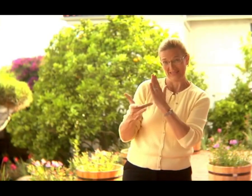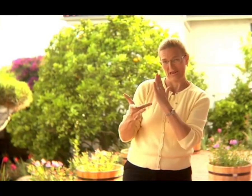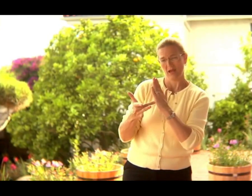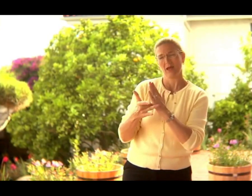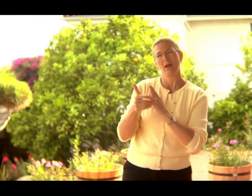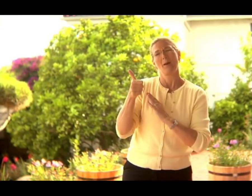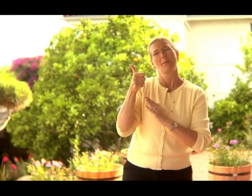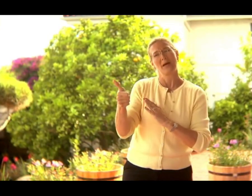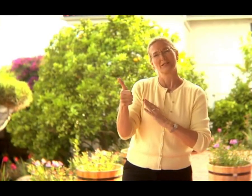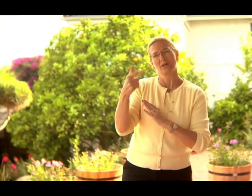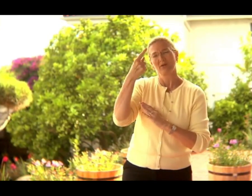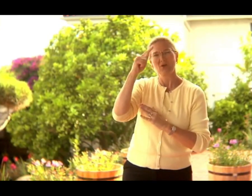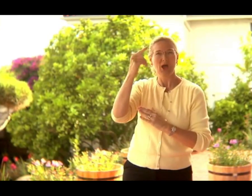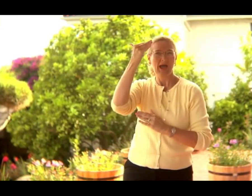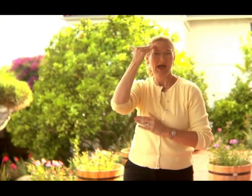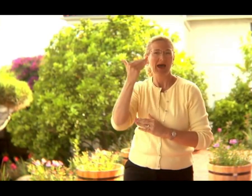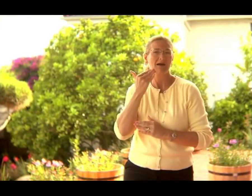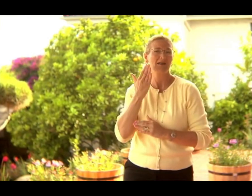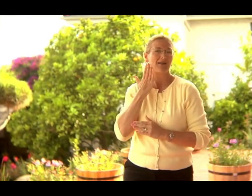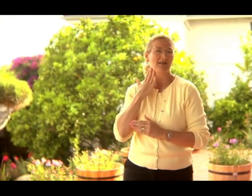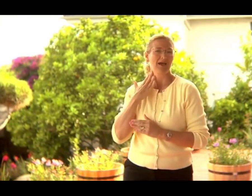Actually, this technique is best used on the head and neck.